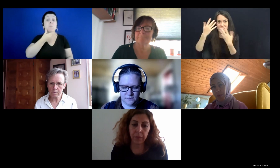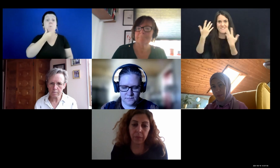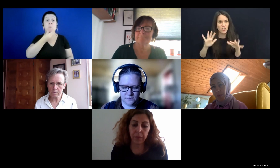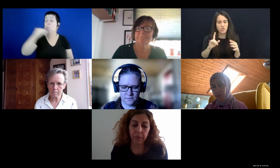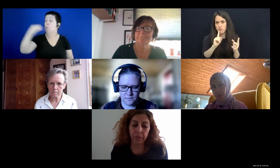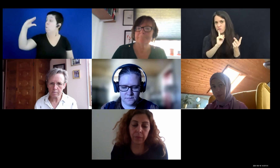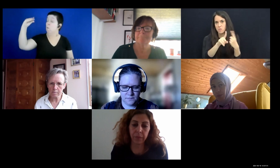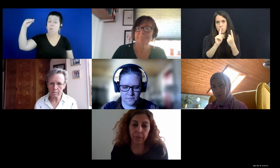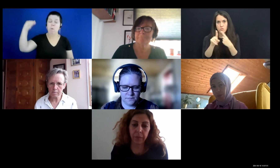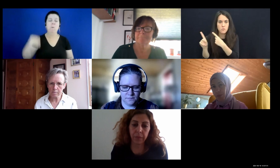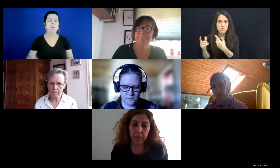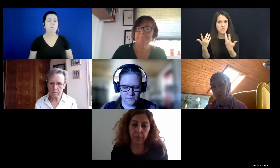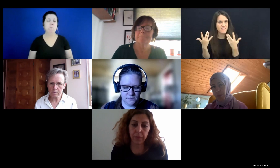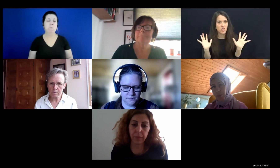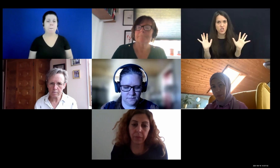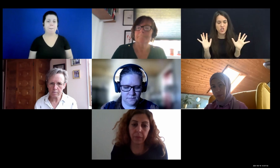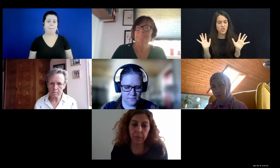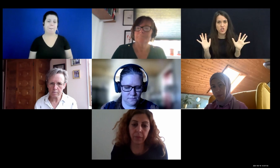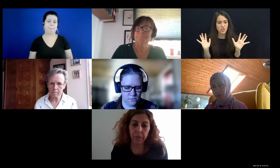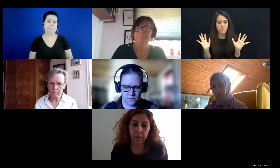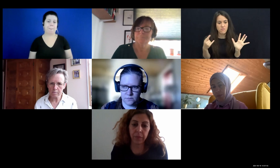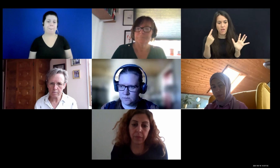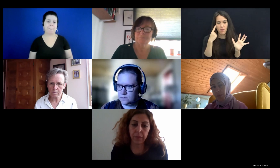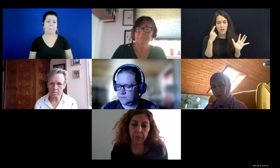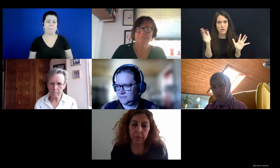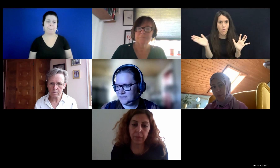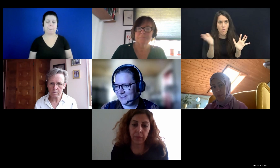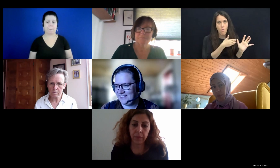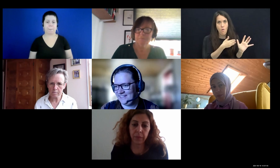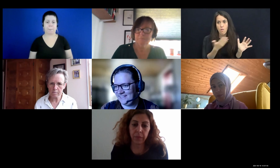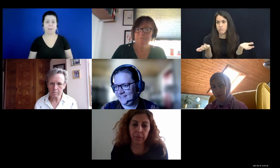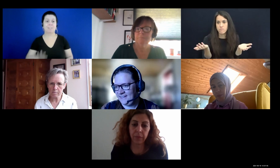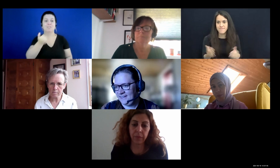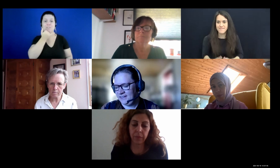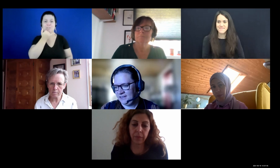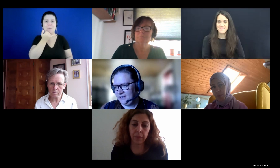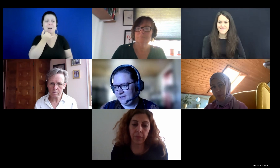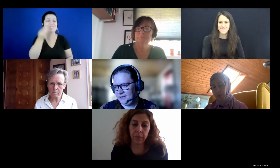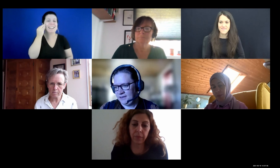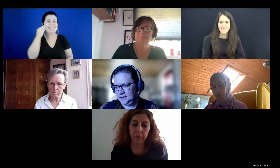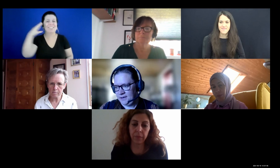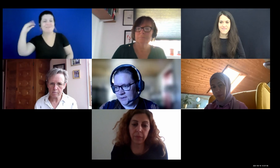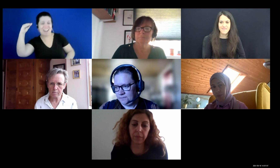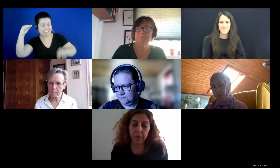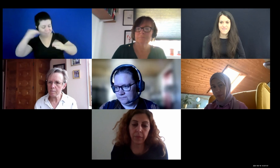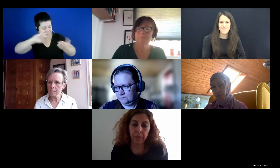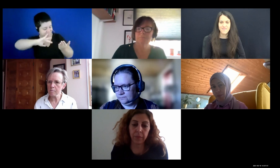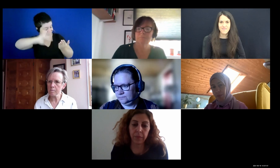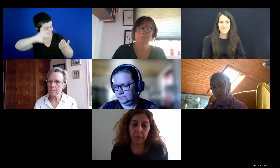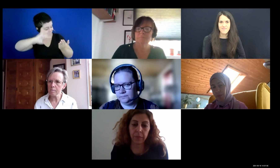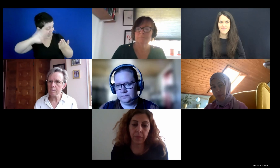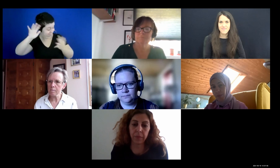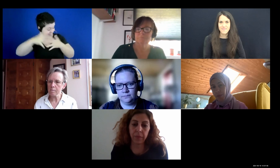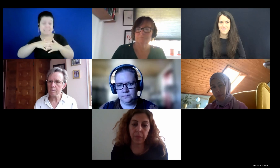and the earlier session. Sorry, I'm trying to talk and scroll through the chat at the moment, but I think they've all